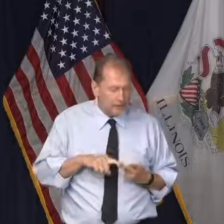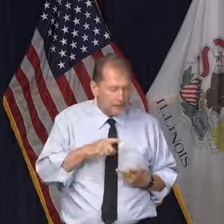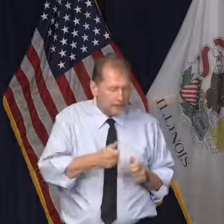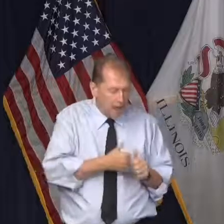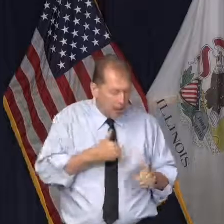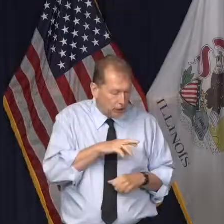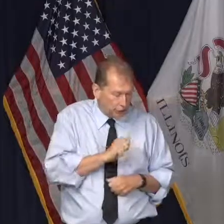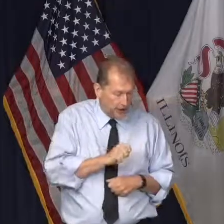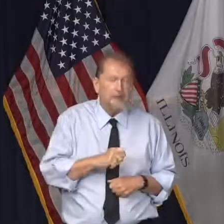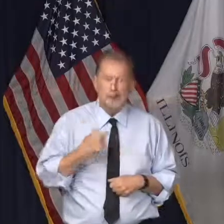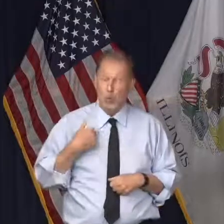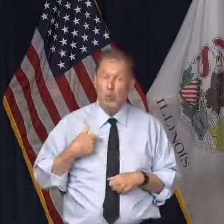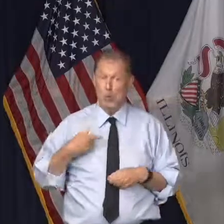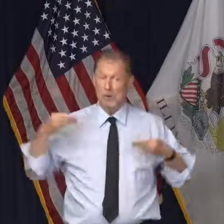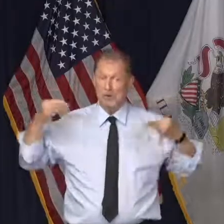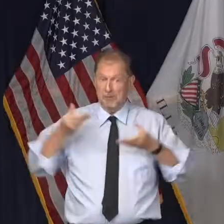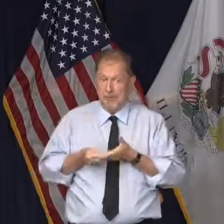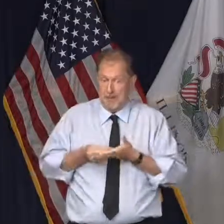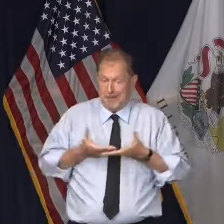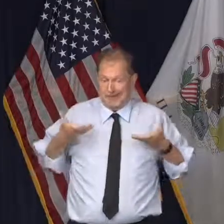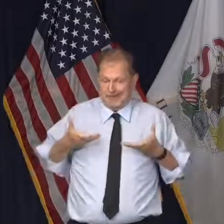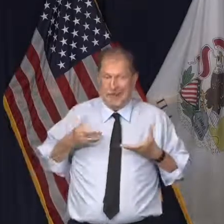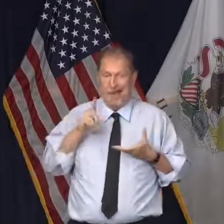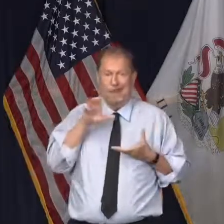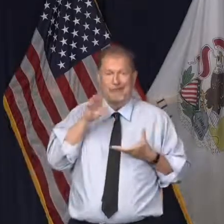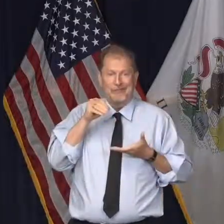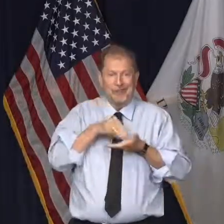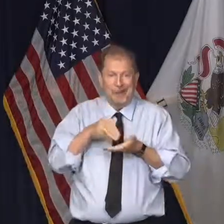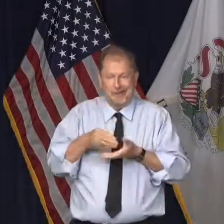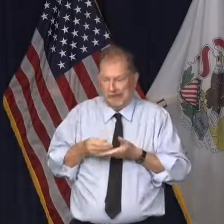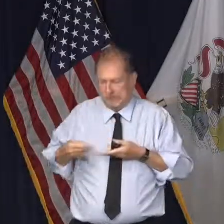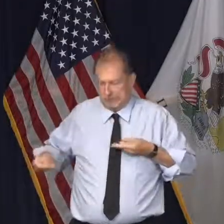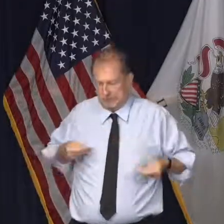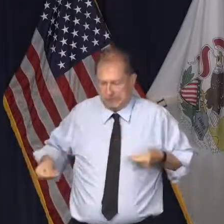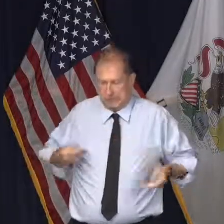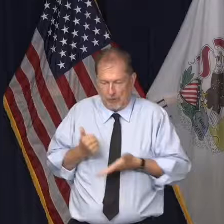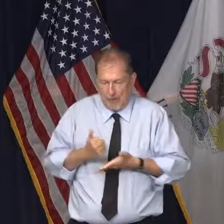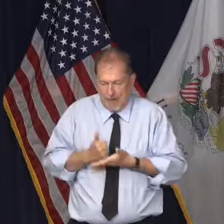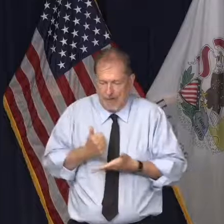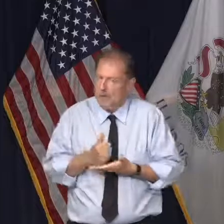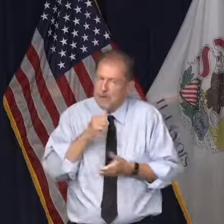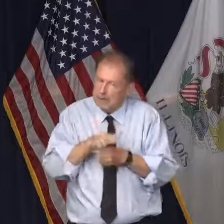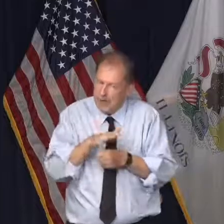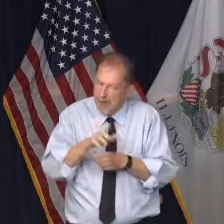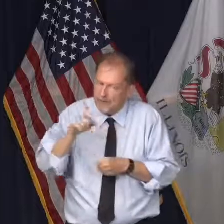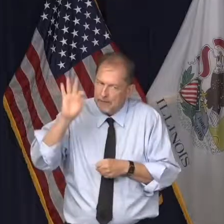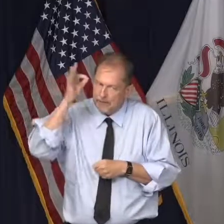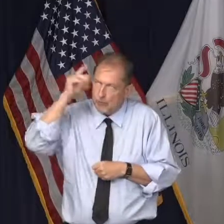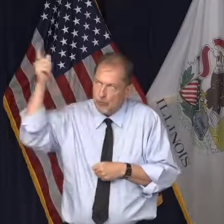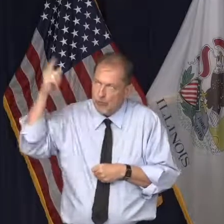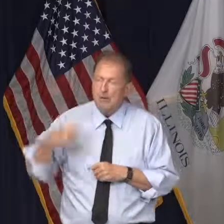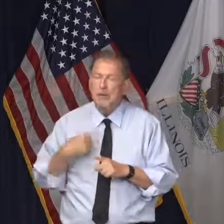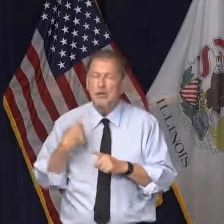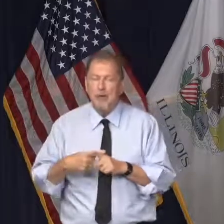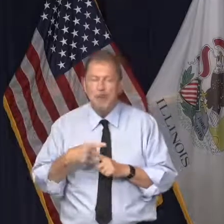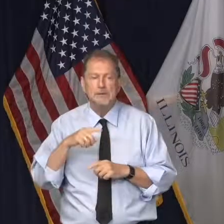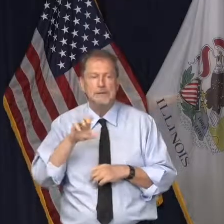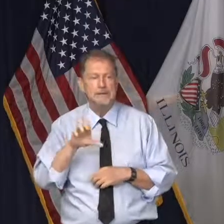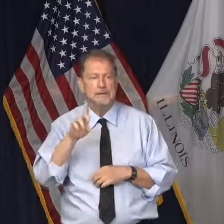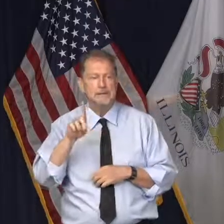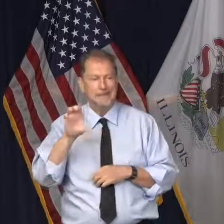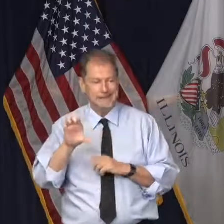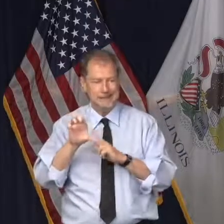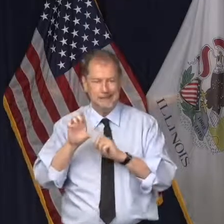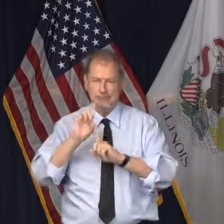It's still not enough. We still need the federal government to step up and help us with this. And as you know, the CDC has put in a moratorium on evictions as